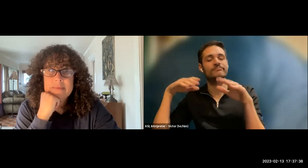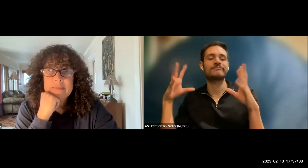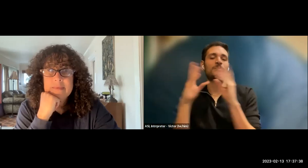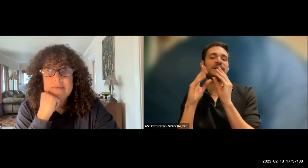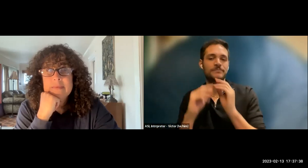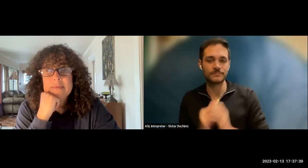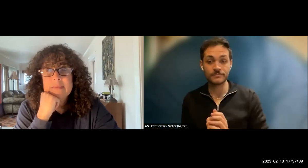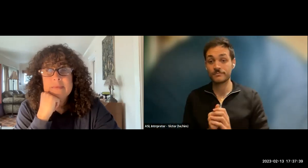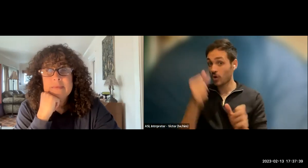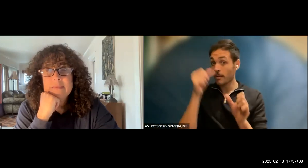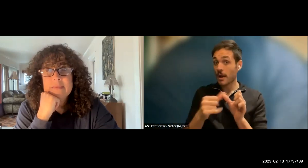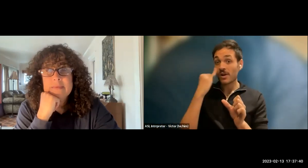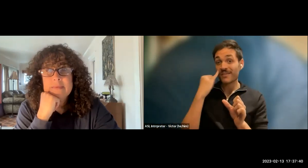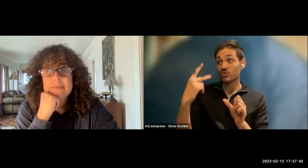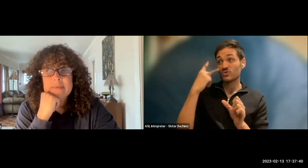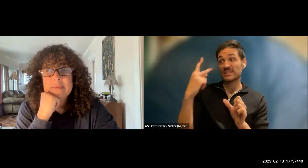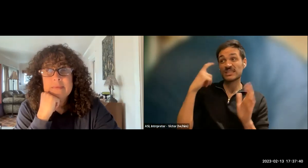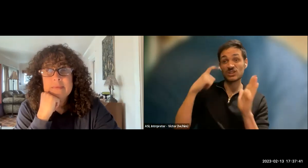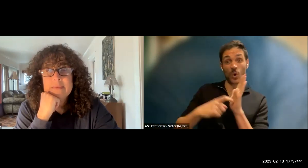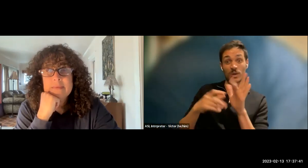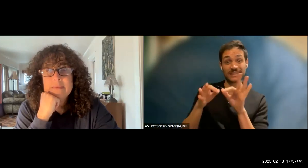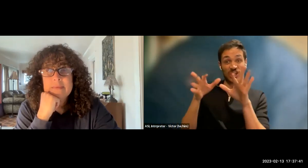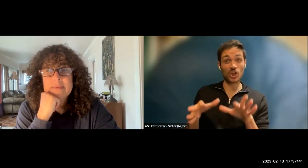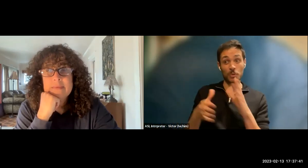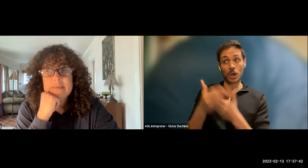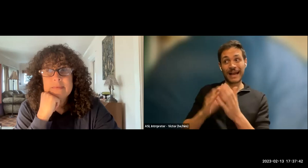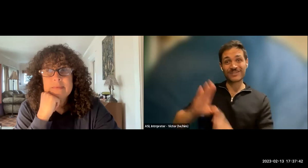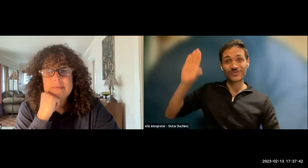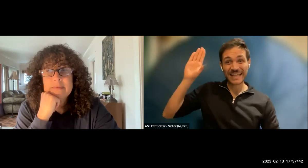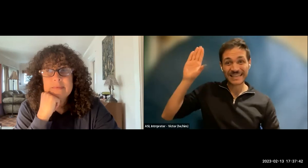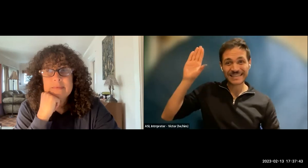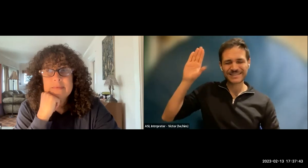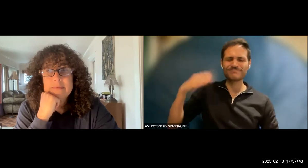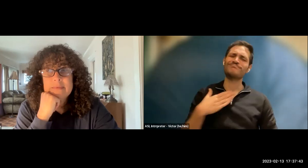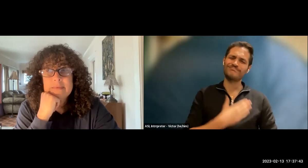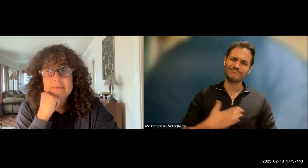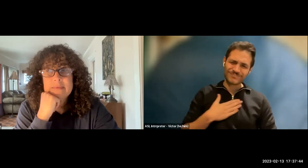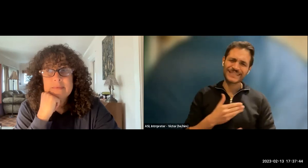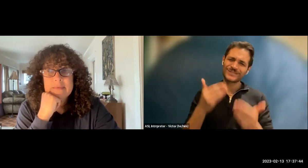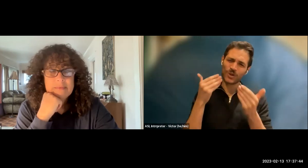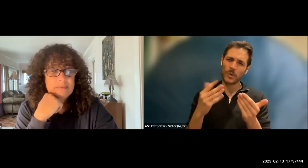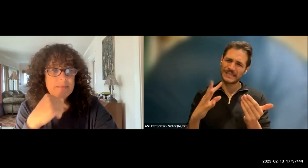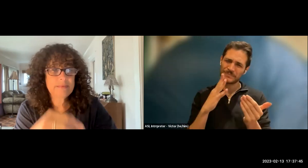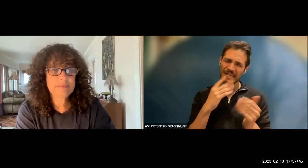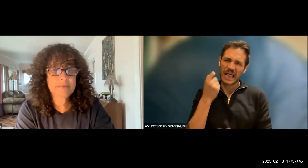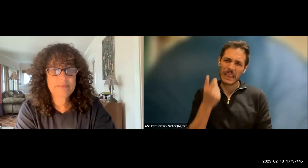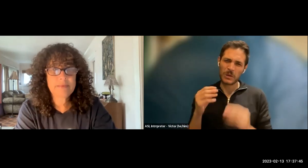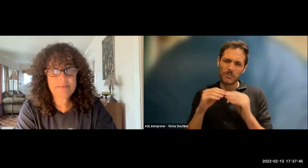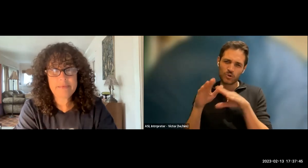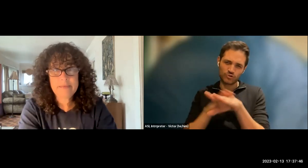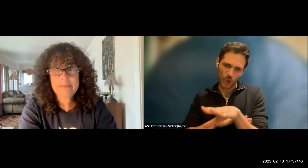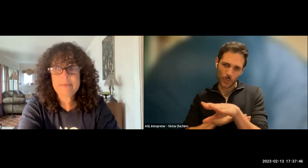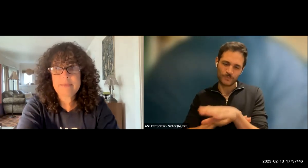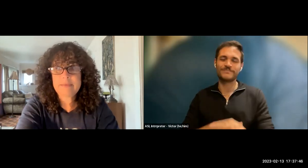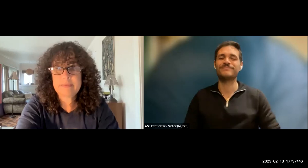their hand, kindly make sure to speak slower. Les invitamos a todos a seleccionar su idioma de